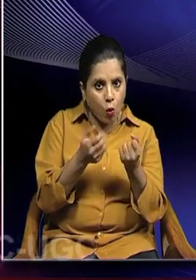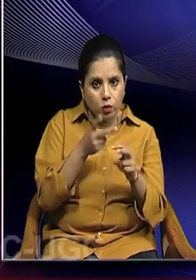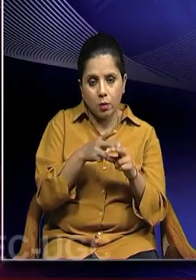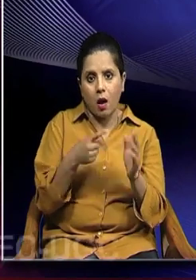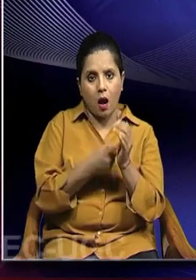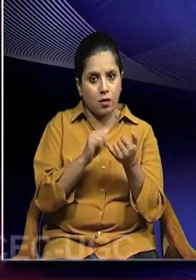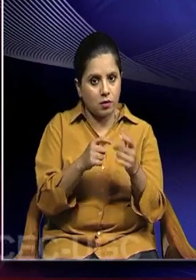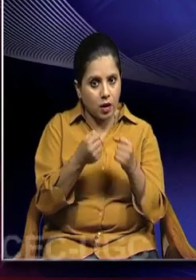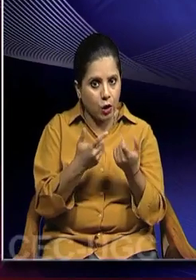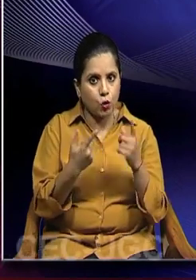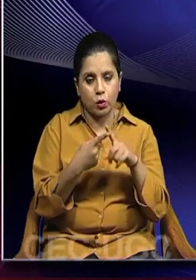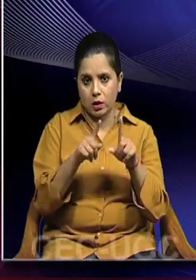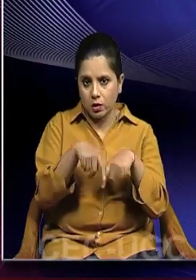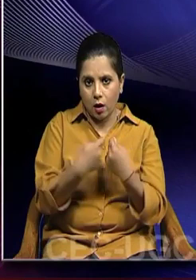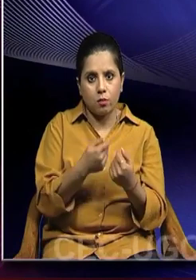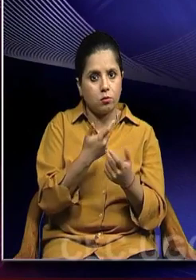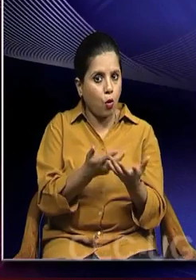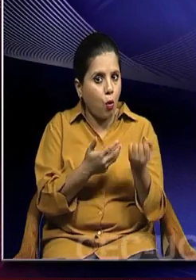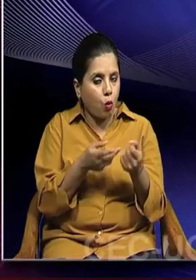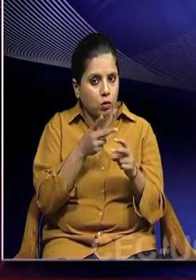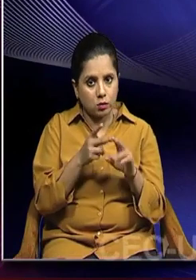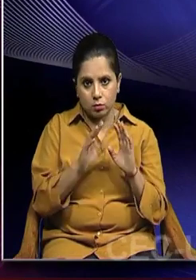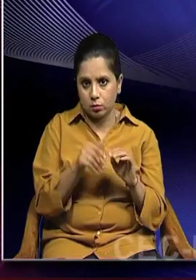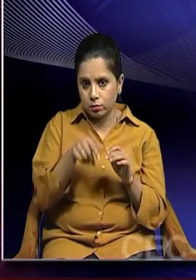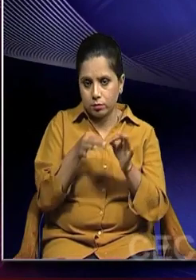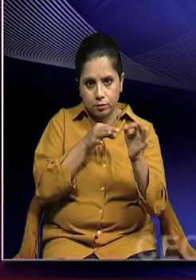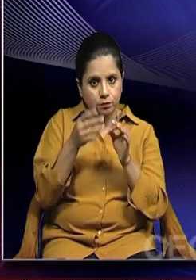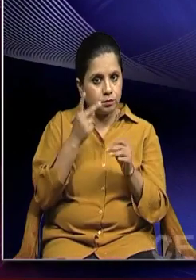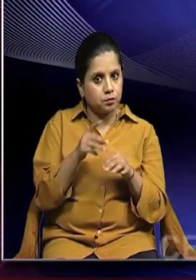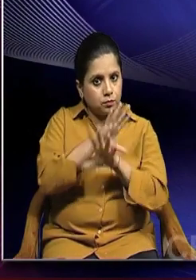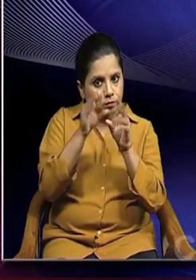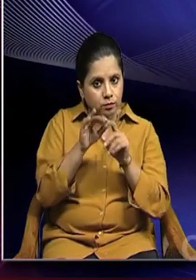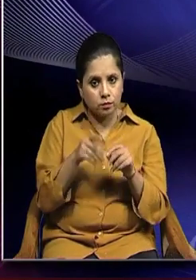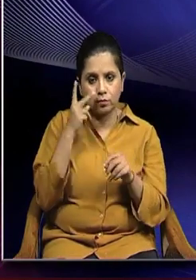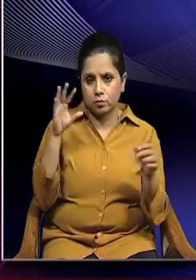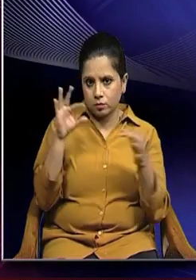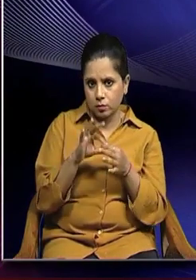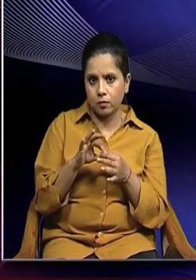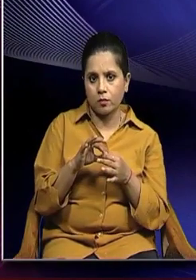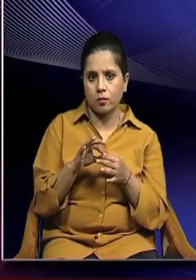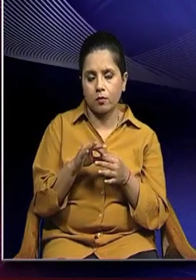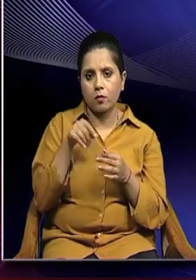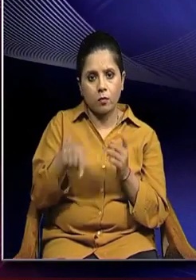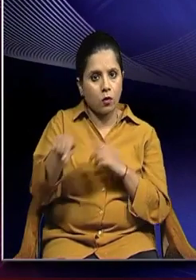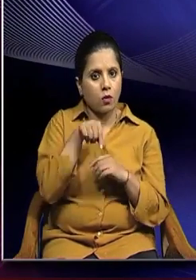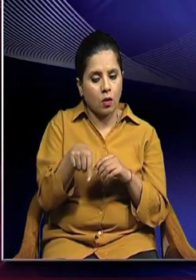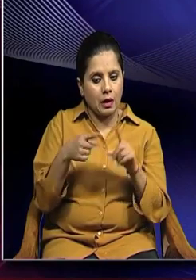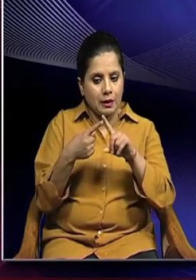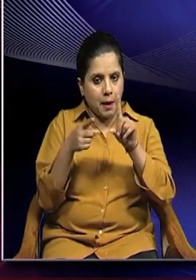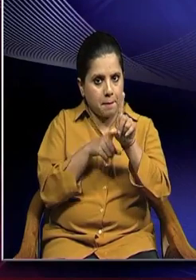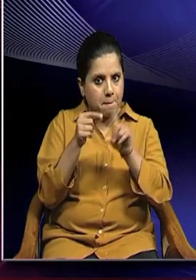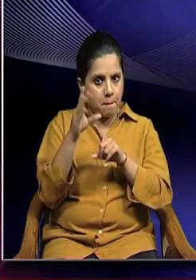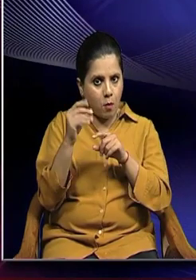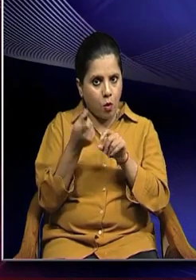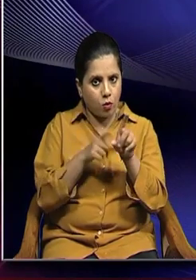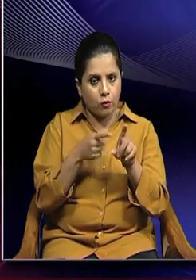types. So, these classifications broadly correspond to a typology of persons